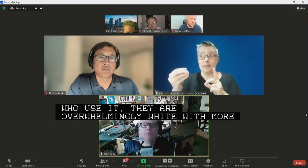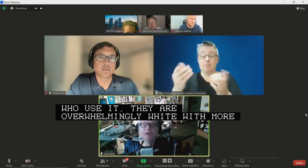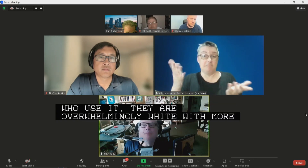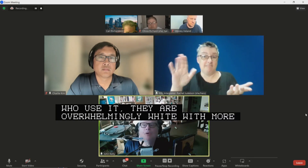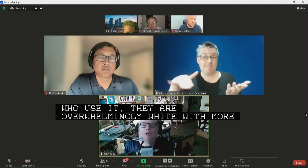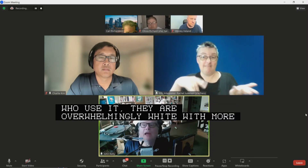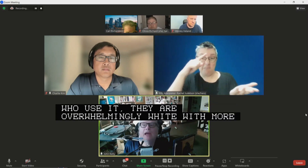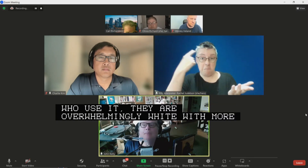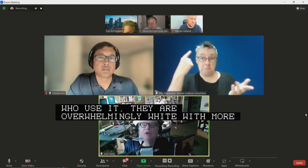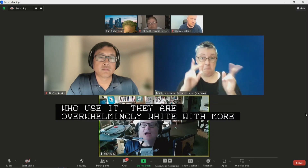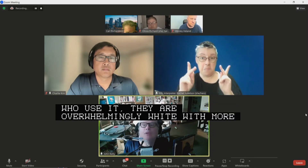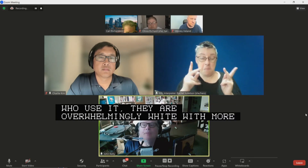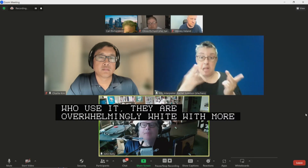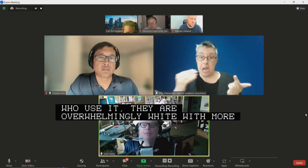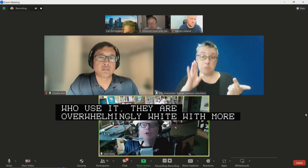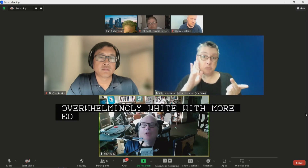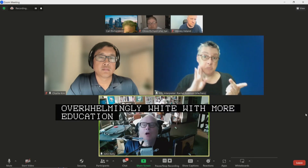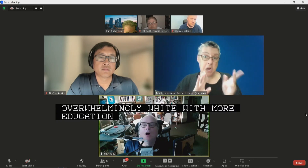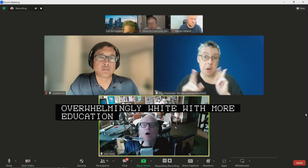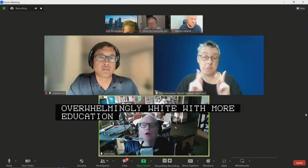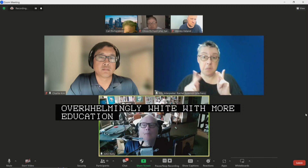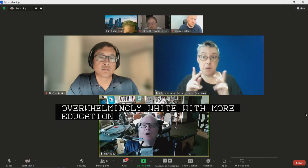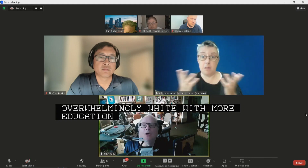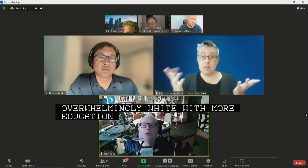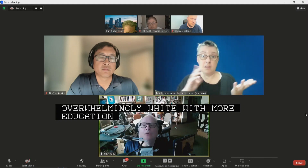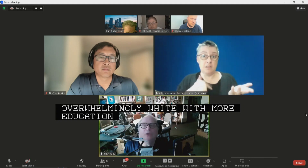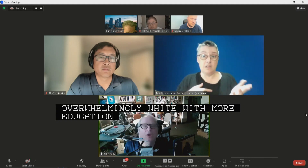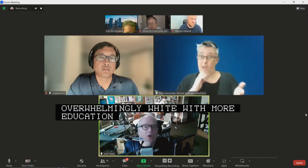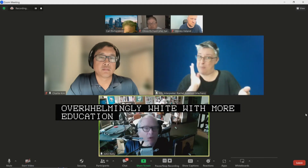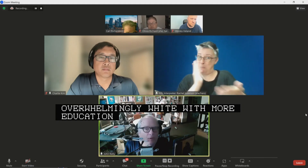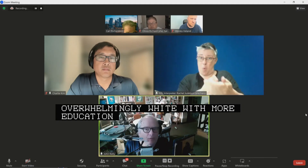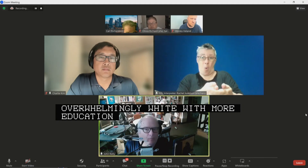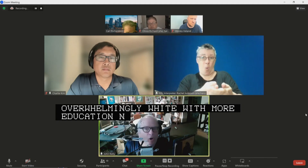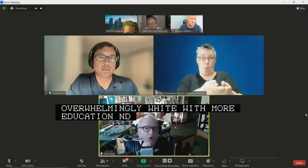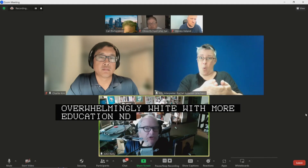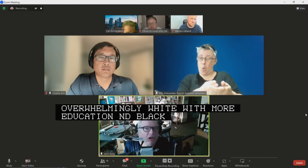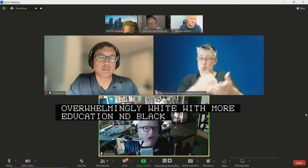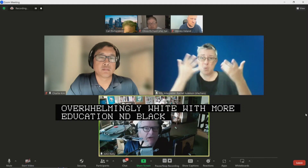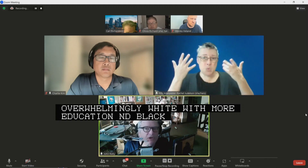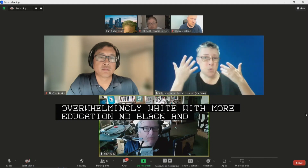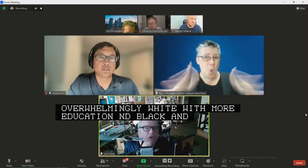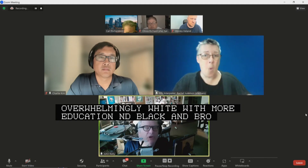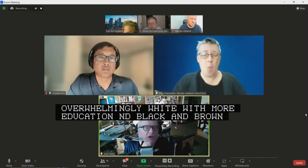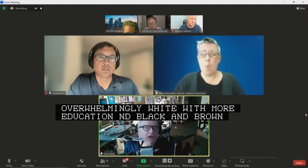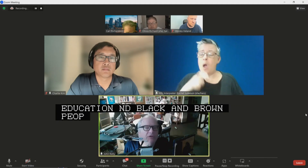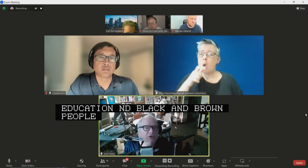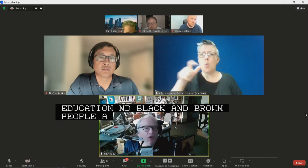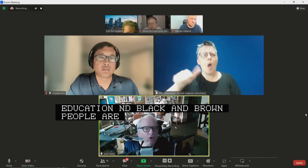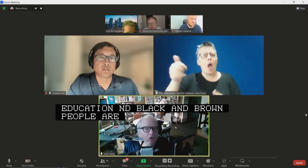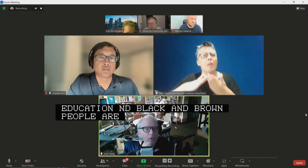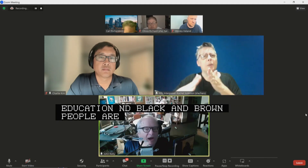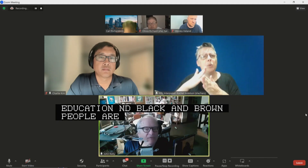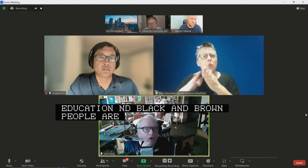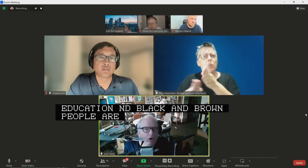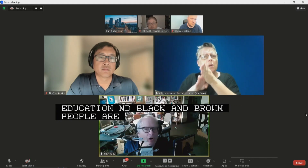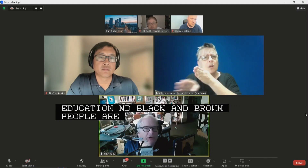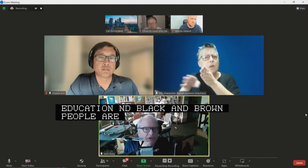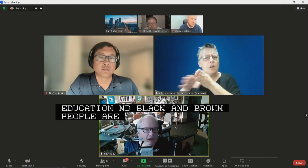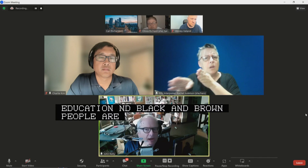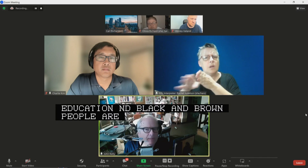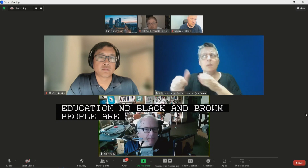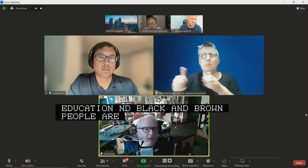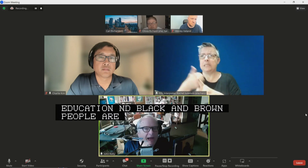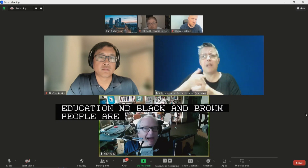black people and brown people are opposed. Marginalized communities who have a